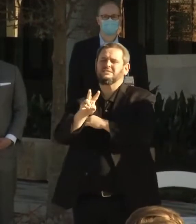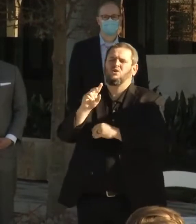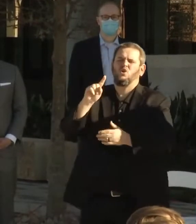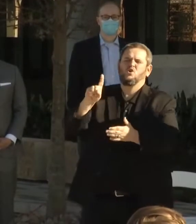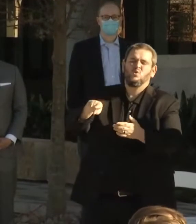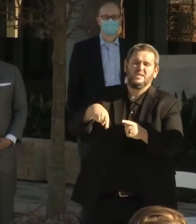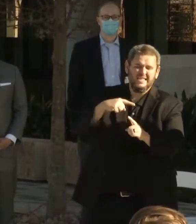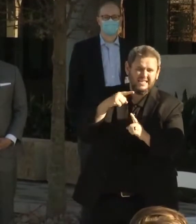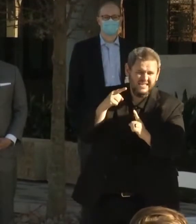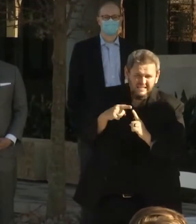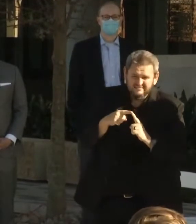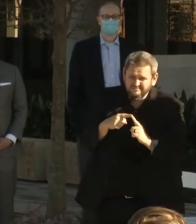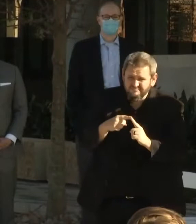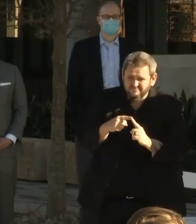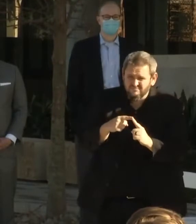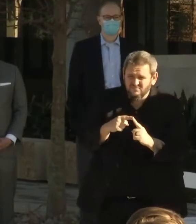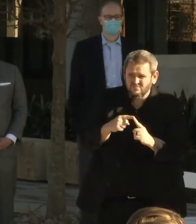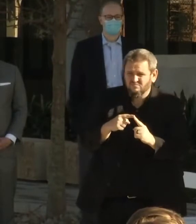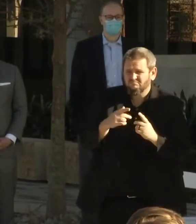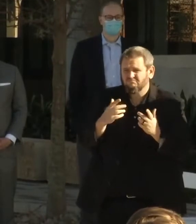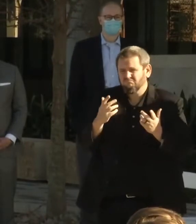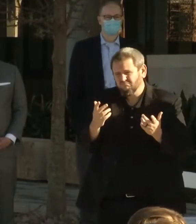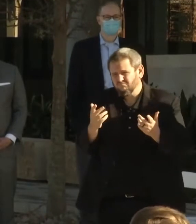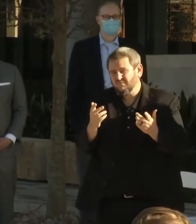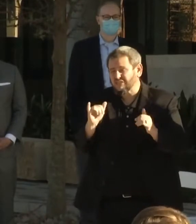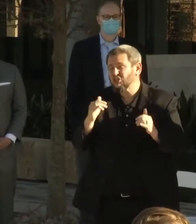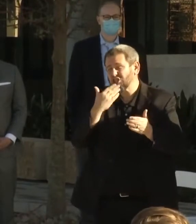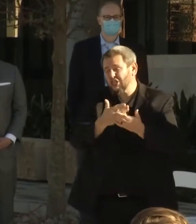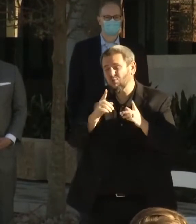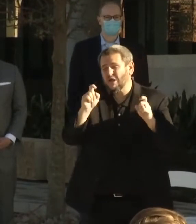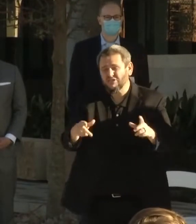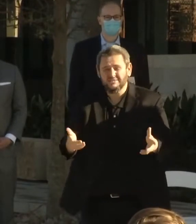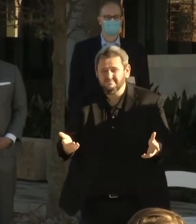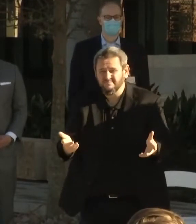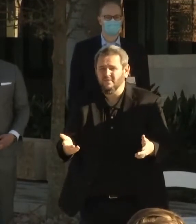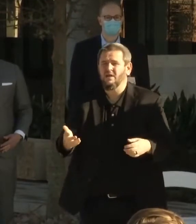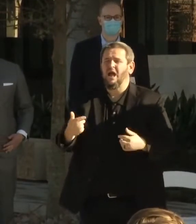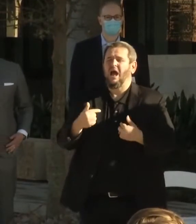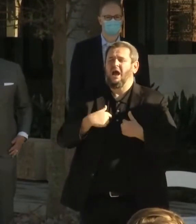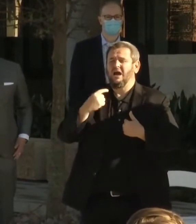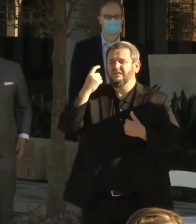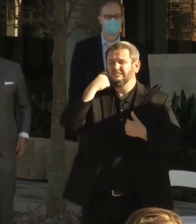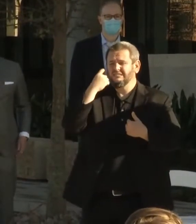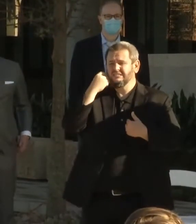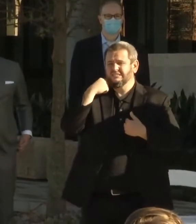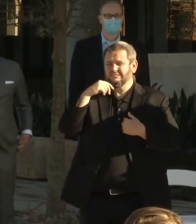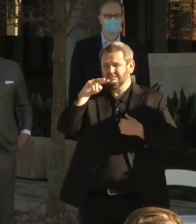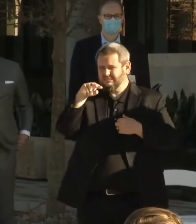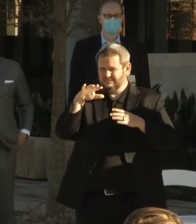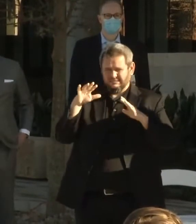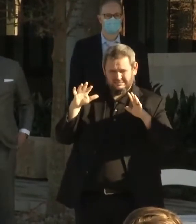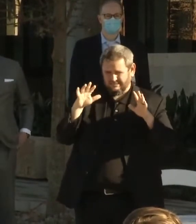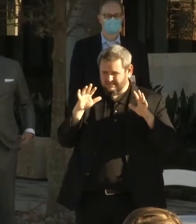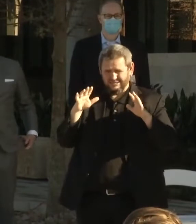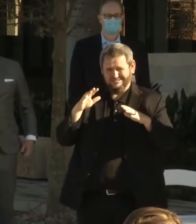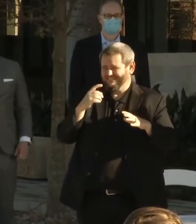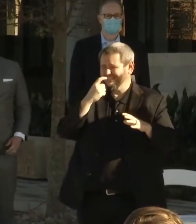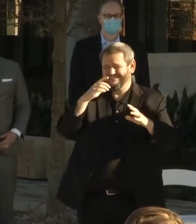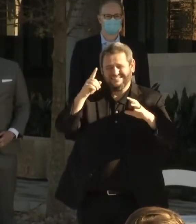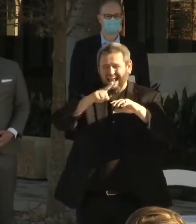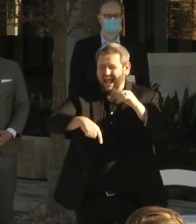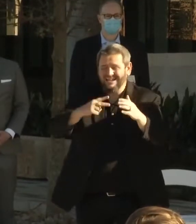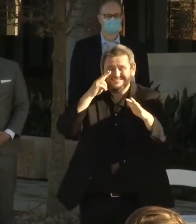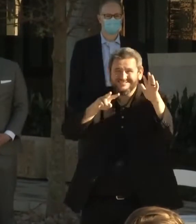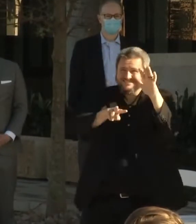That's a great question. The crystal ball is fairly dark right now. What I can tell you is that all of the hospitals in